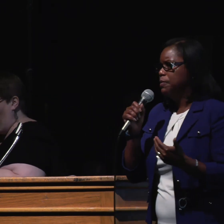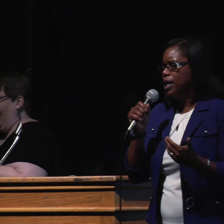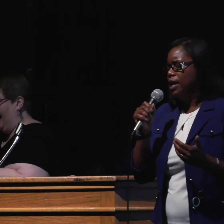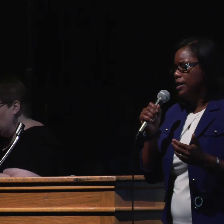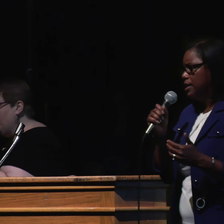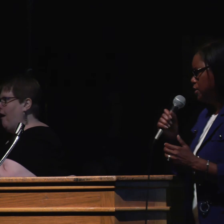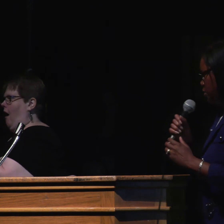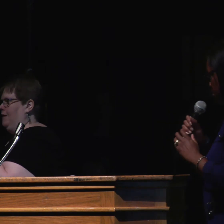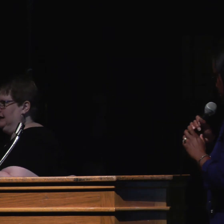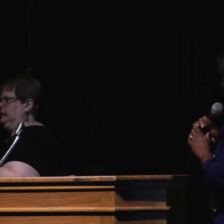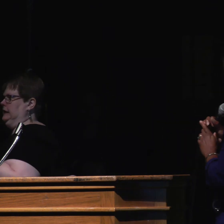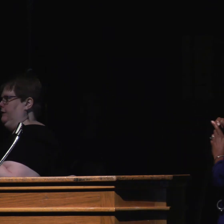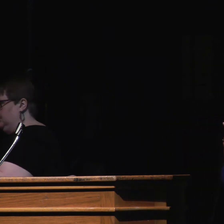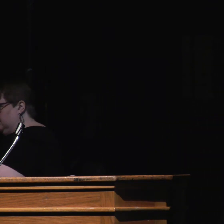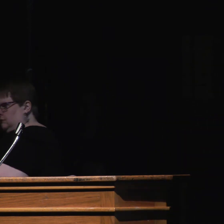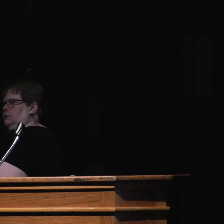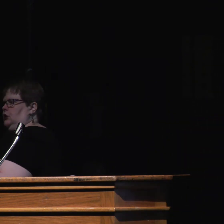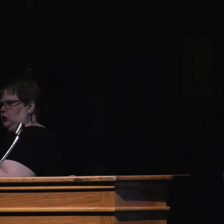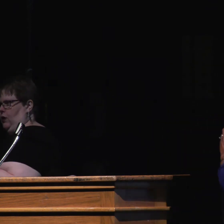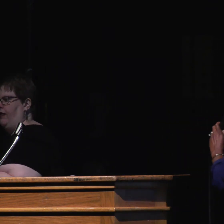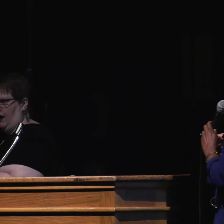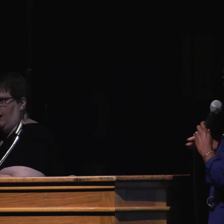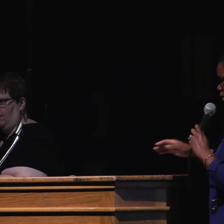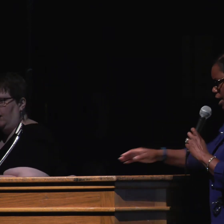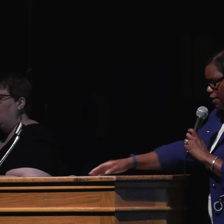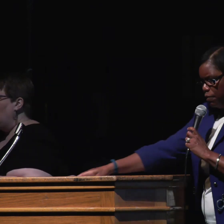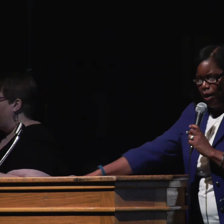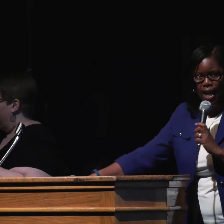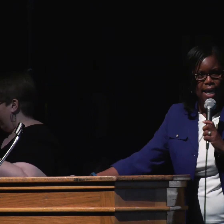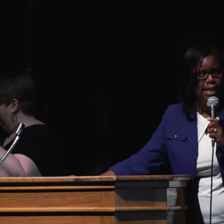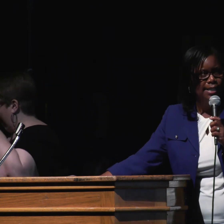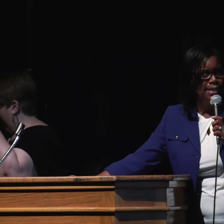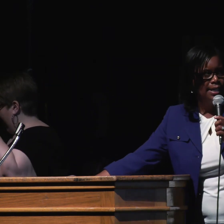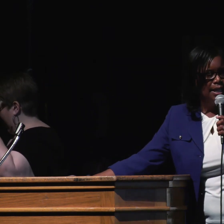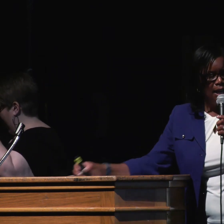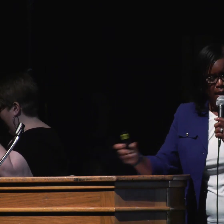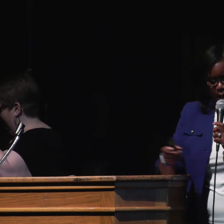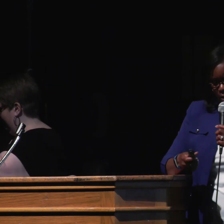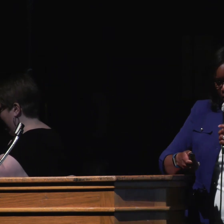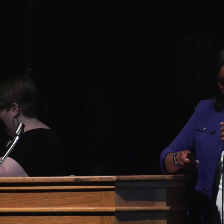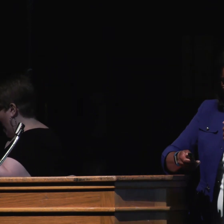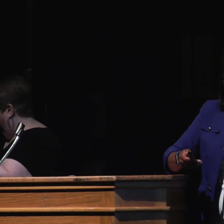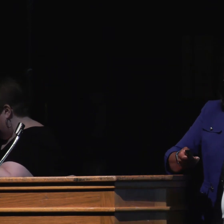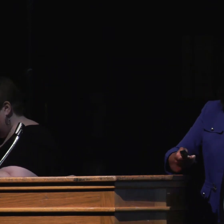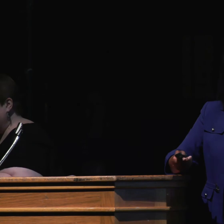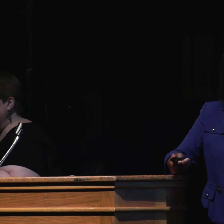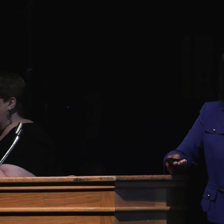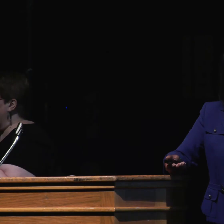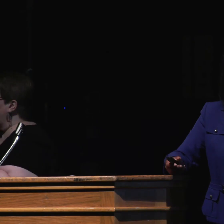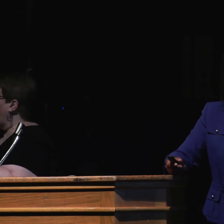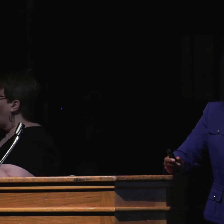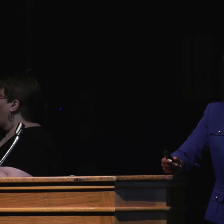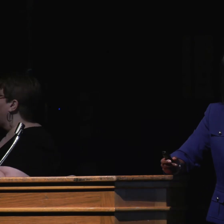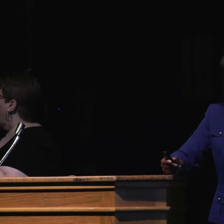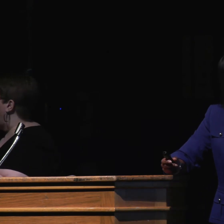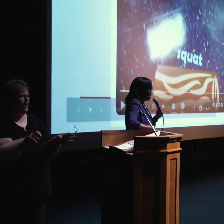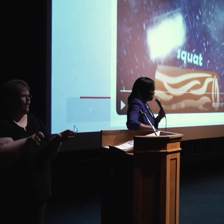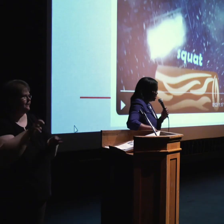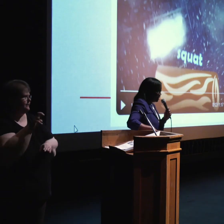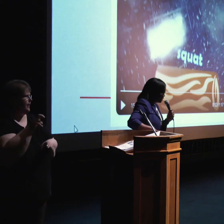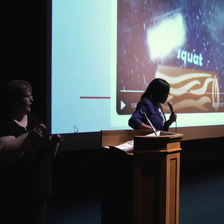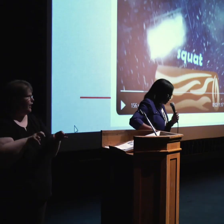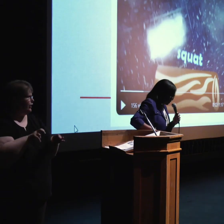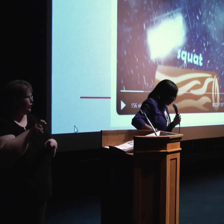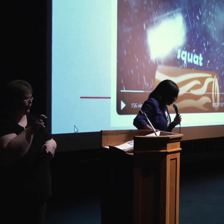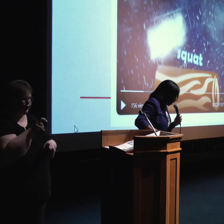to respond to them. So we need to have some creative ways about looking at problems.